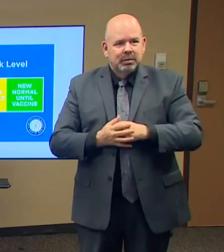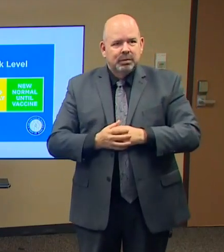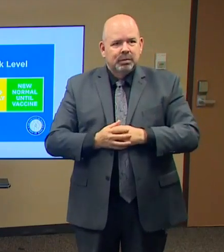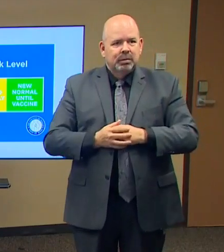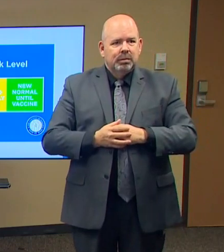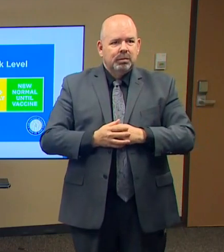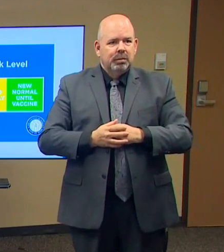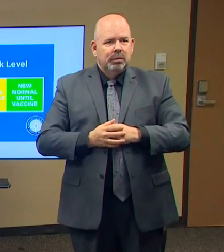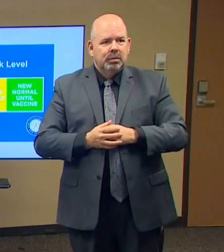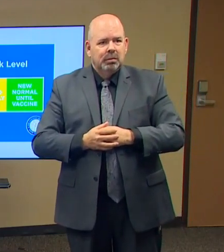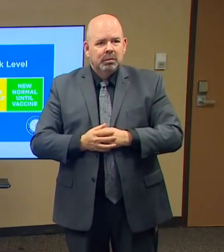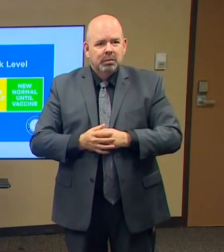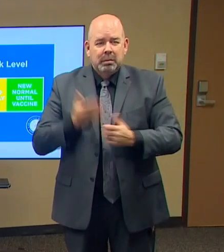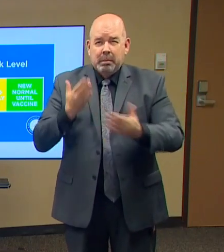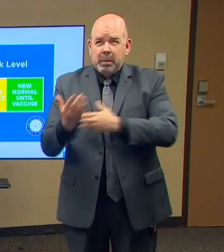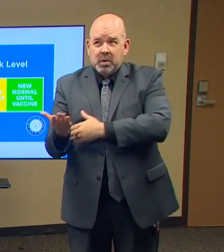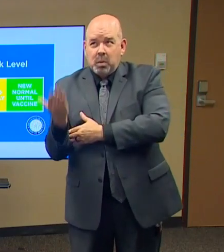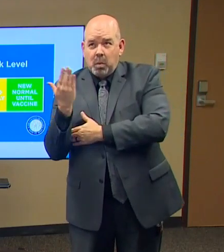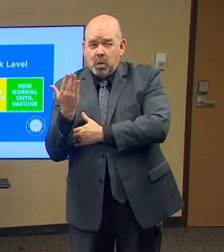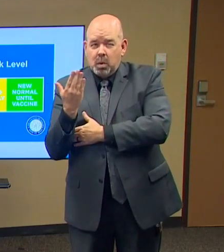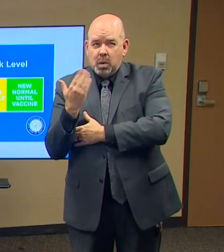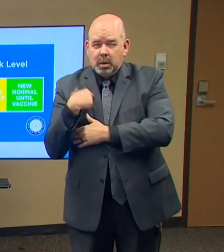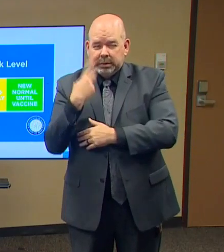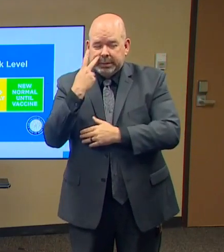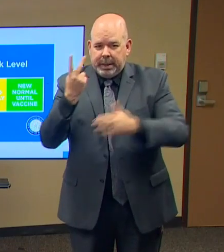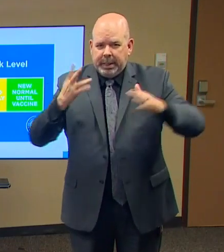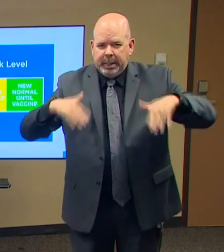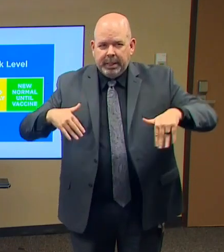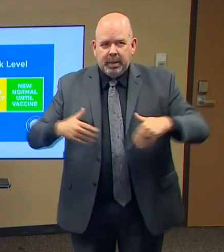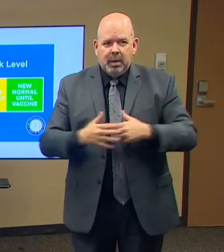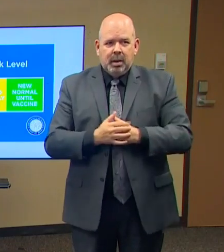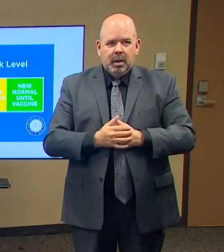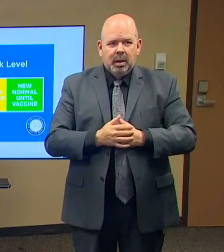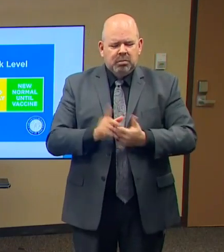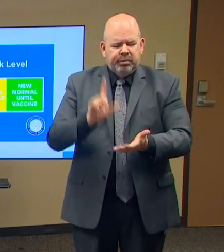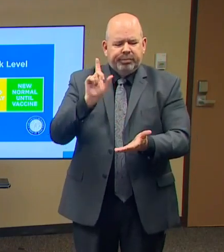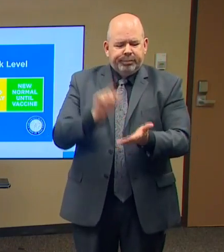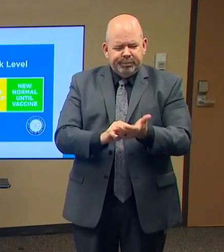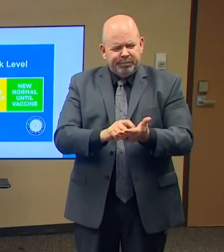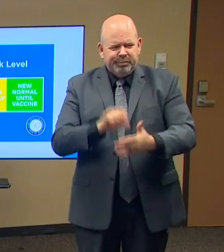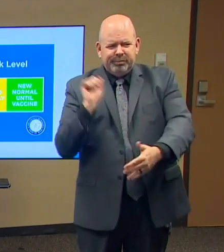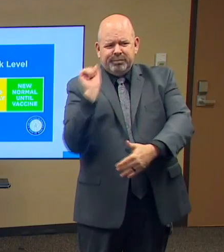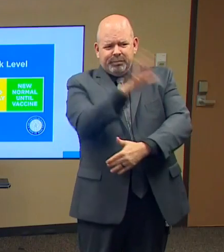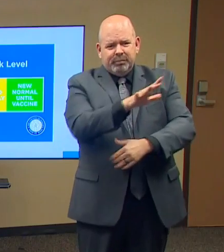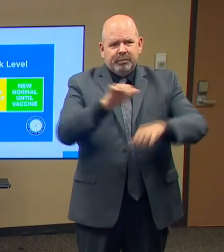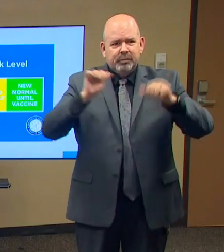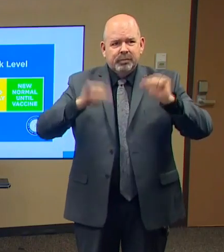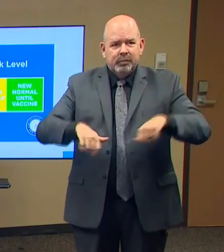know that I saw it today yet, but it should be coming out very shortly with the latest on that.